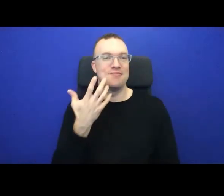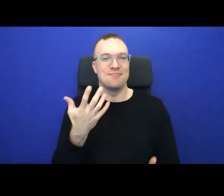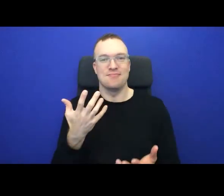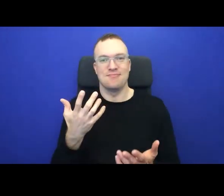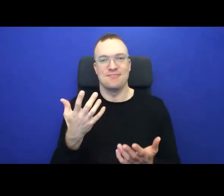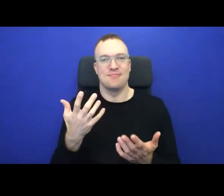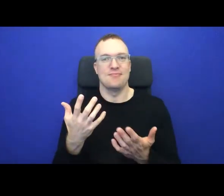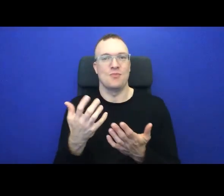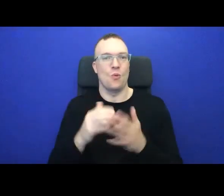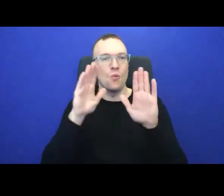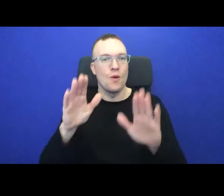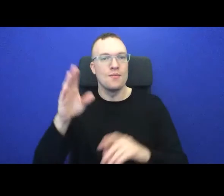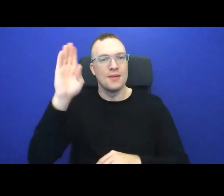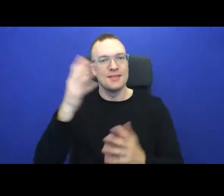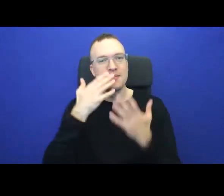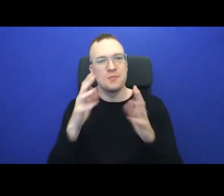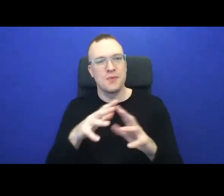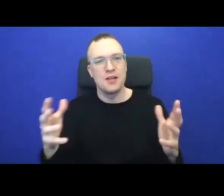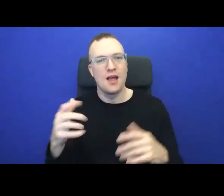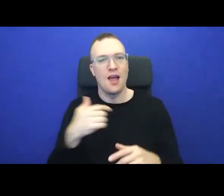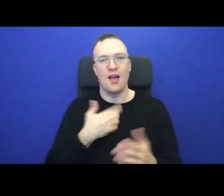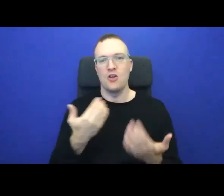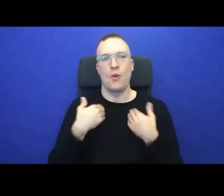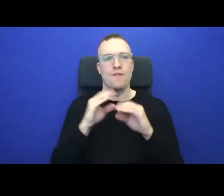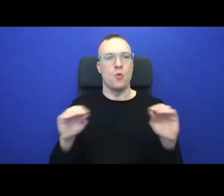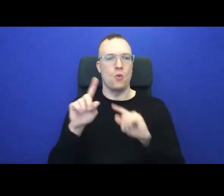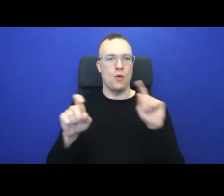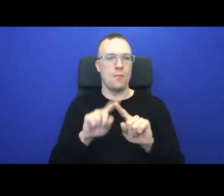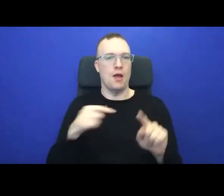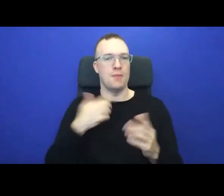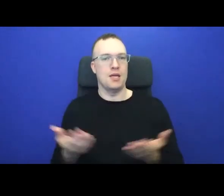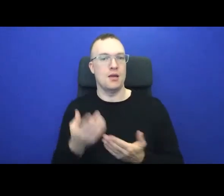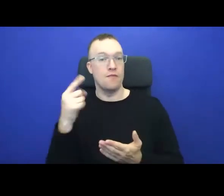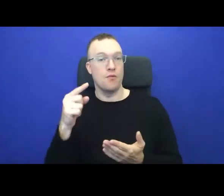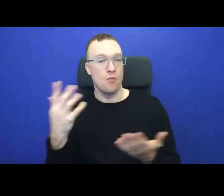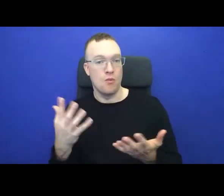What a wonderful presentation. I don't have any questions. I'm just here to